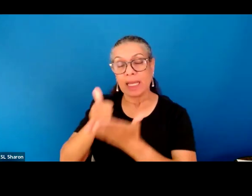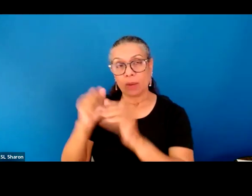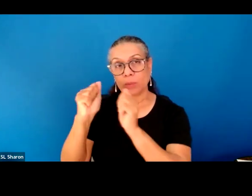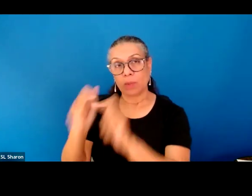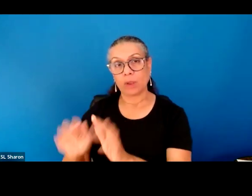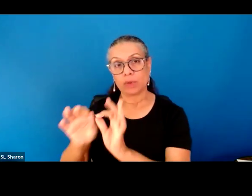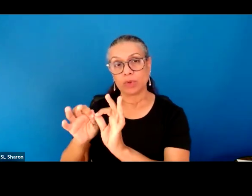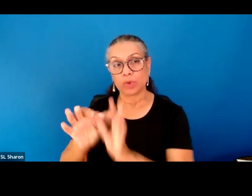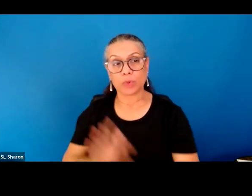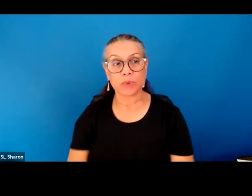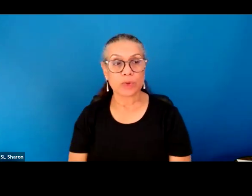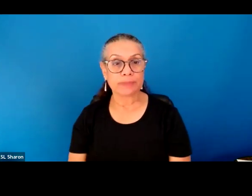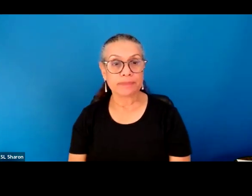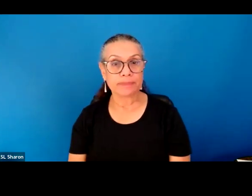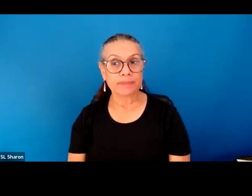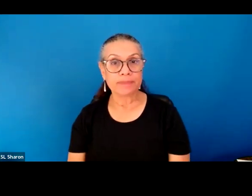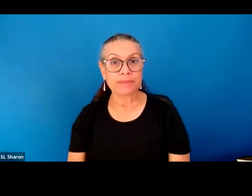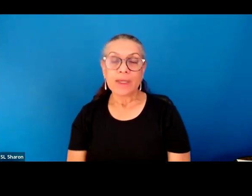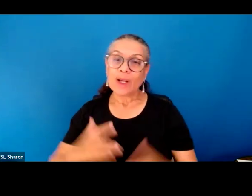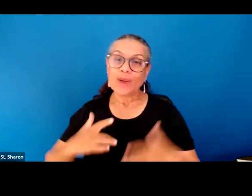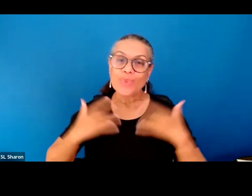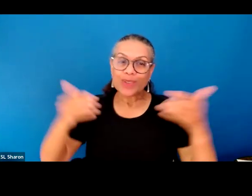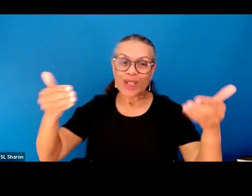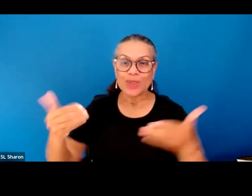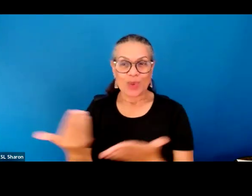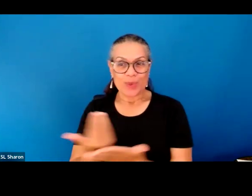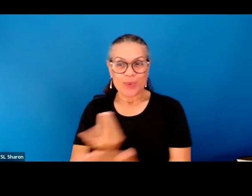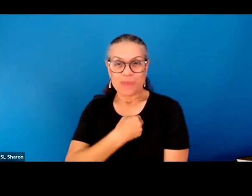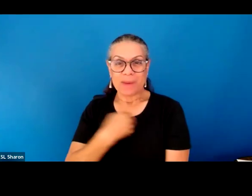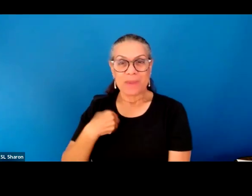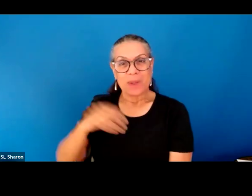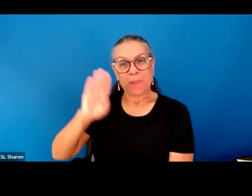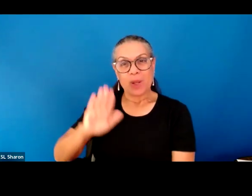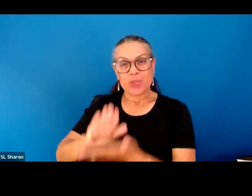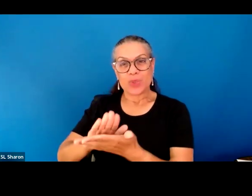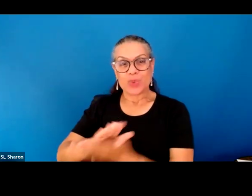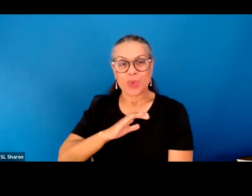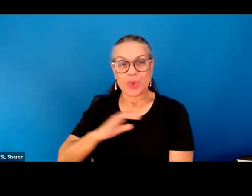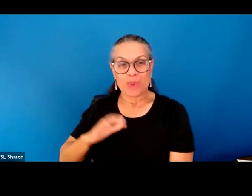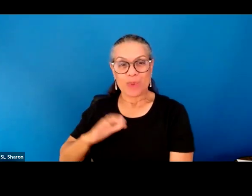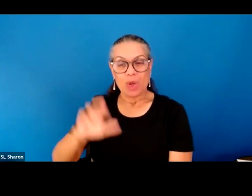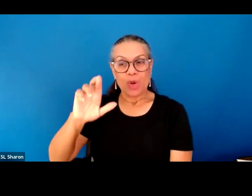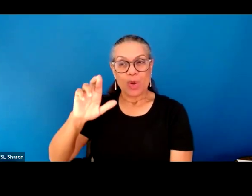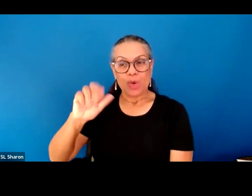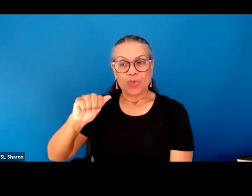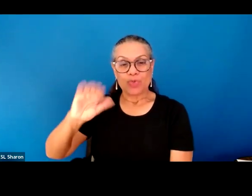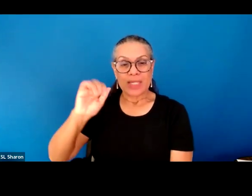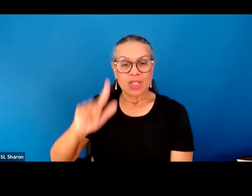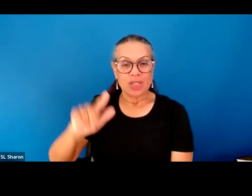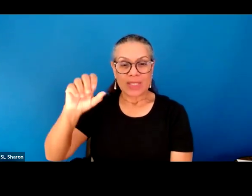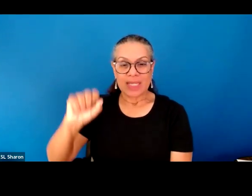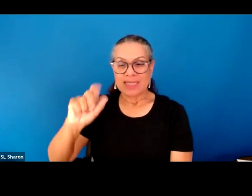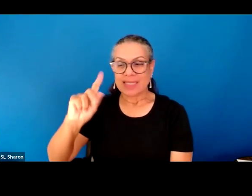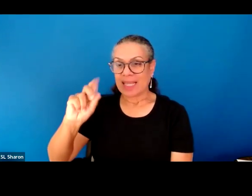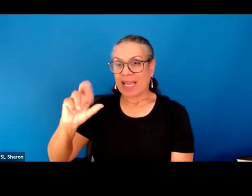interpreters. I'm delighted to introduce our newest member of the Boston School Committee, Rachel Scarrett.